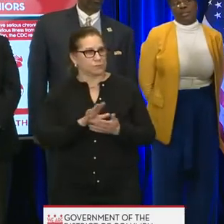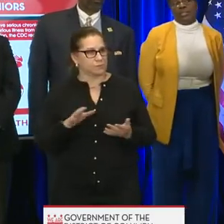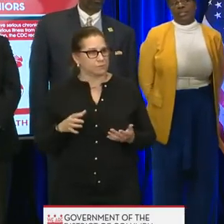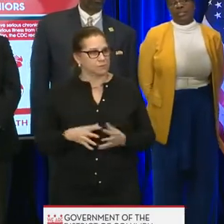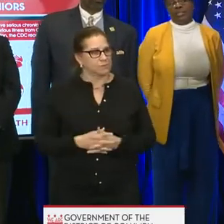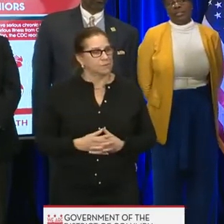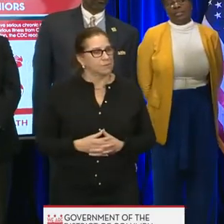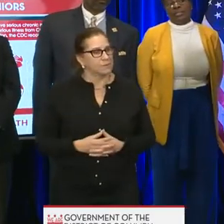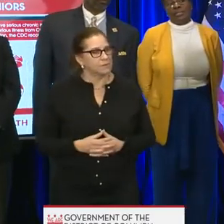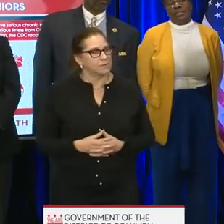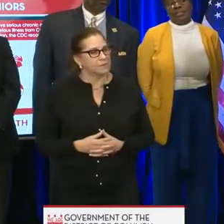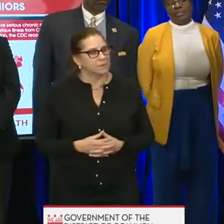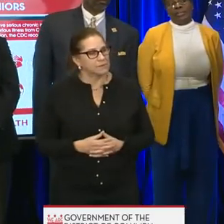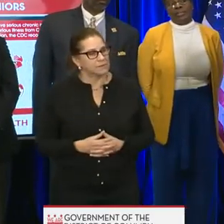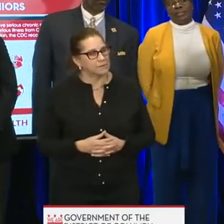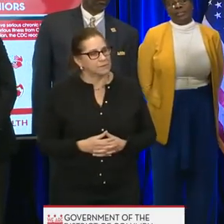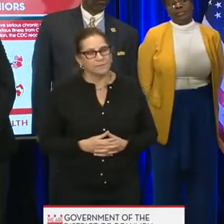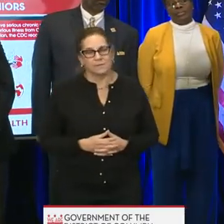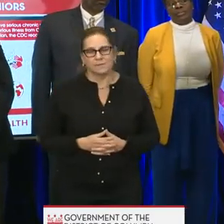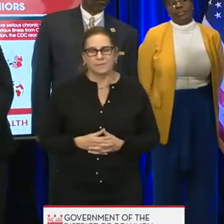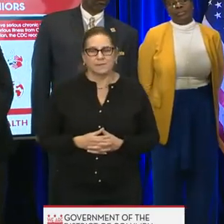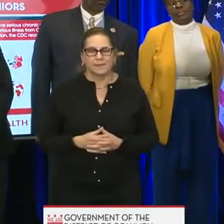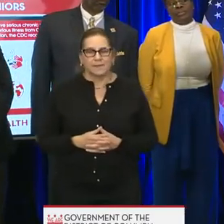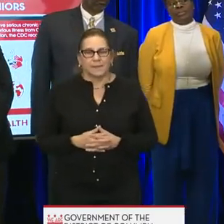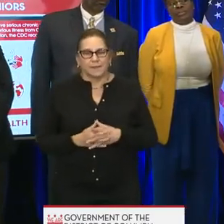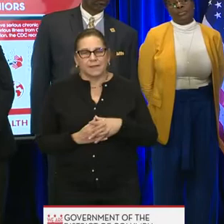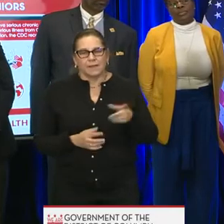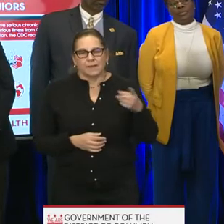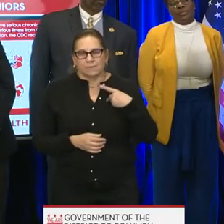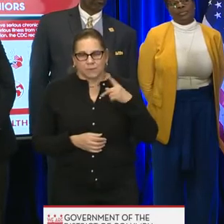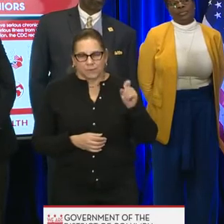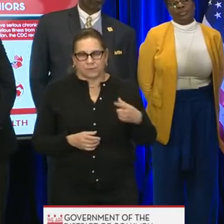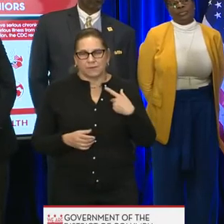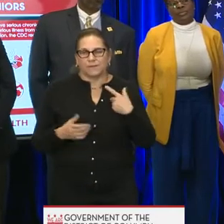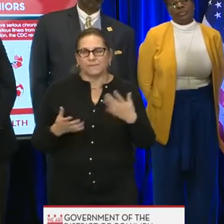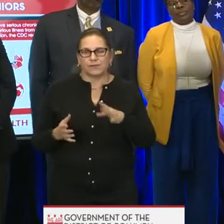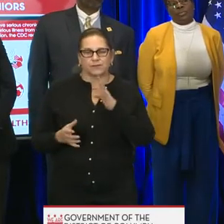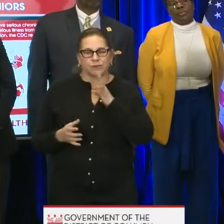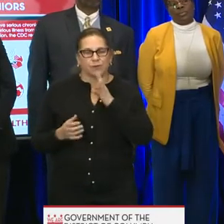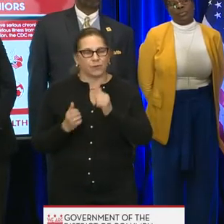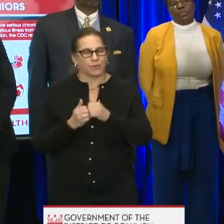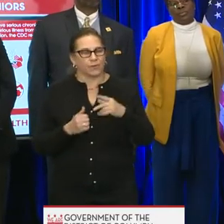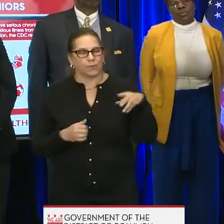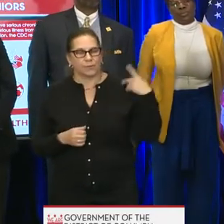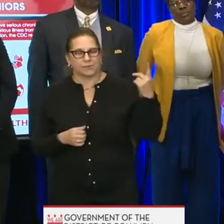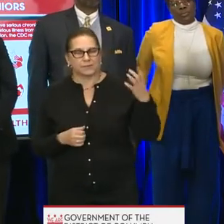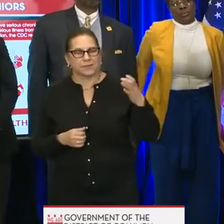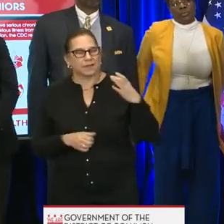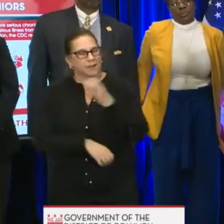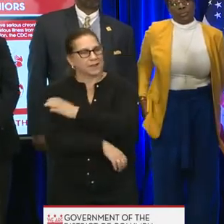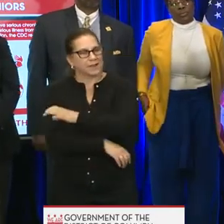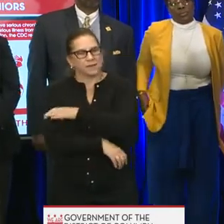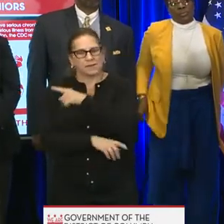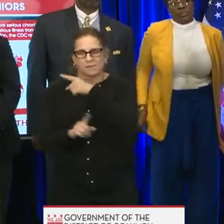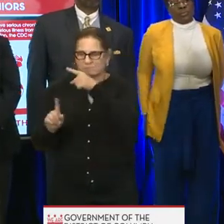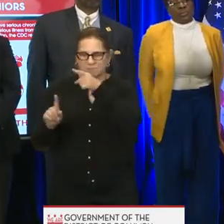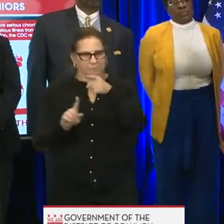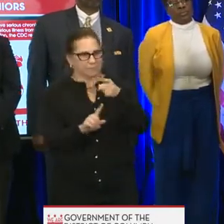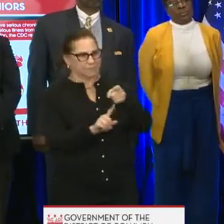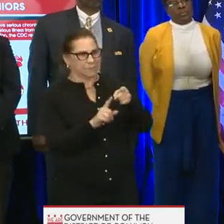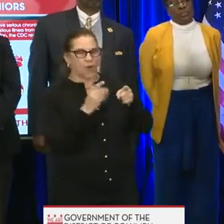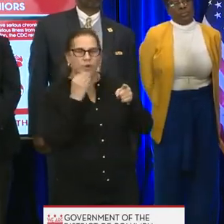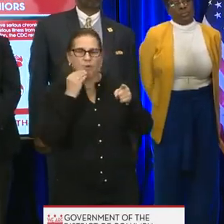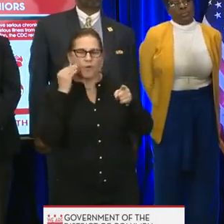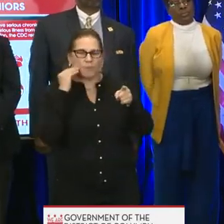Mm-hmm. I was talking with Washington Legal Clinic for the Homeless, and they were curious about when hand